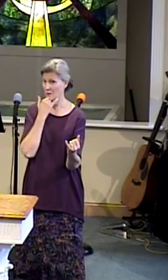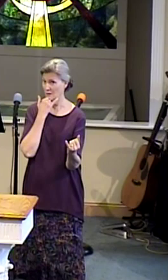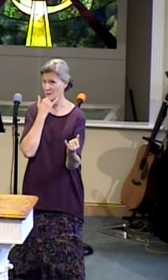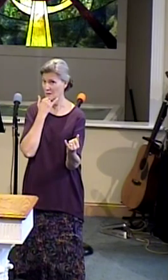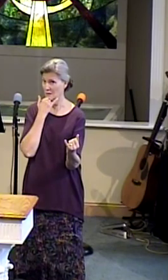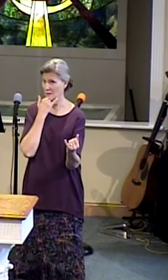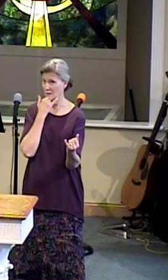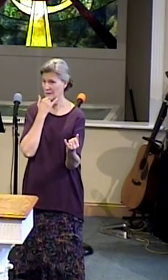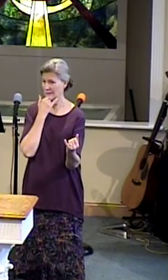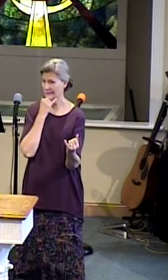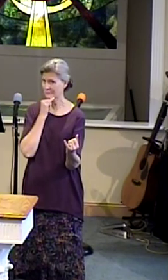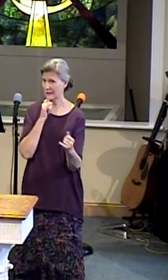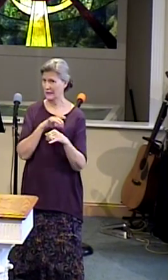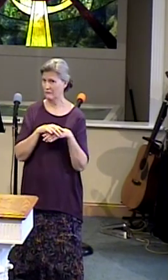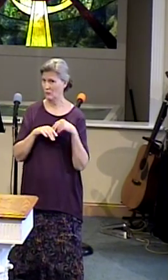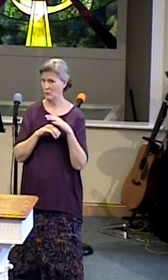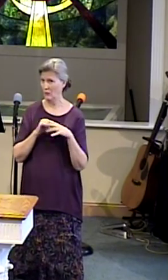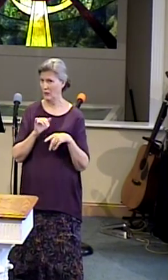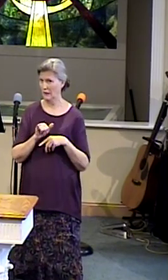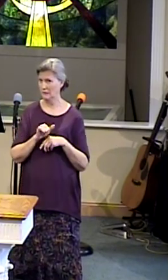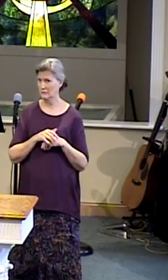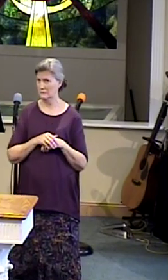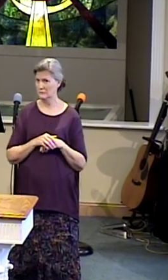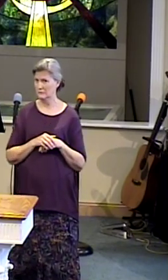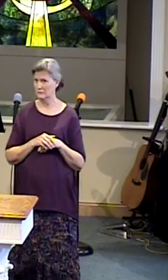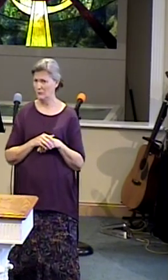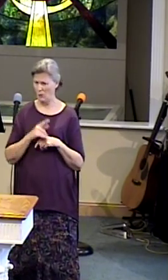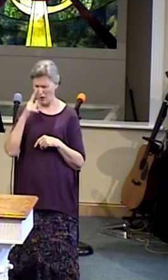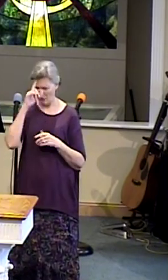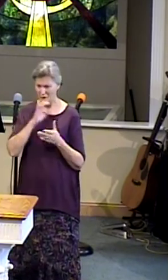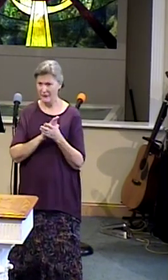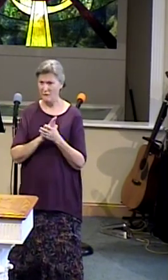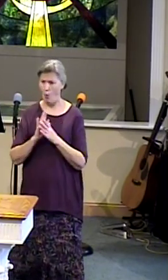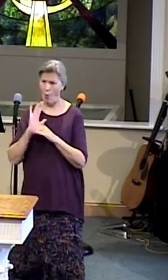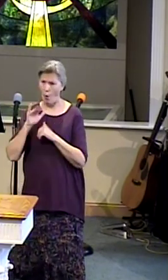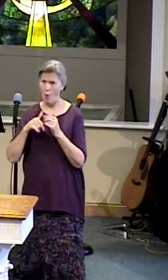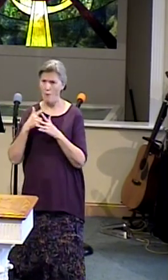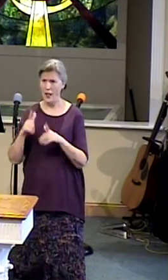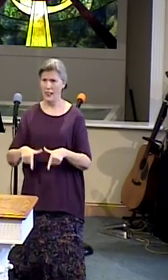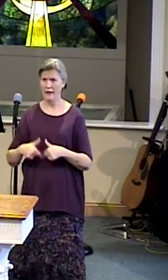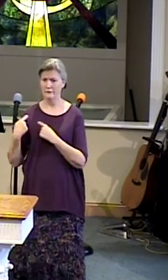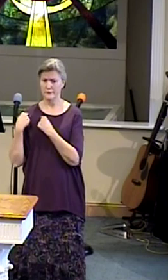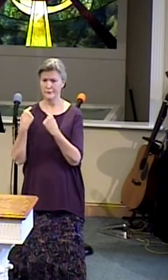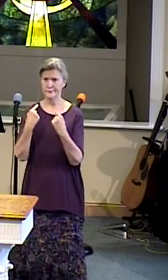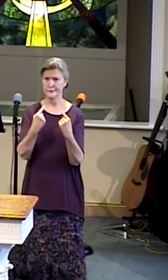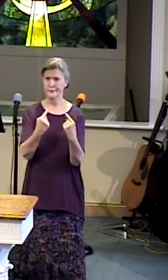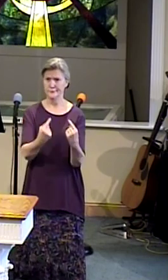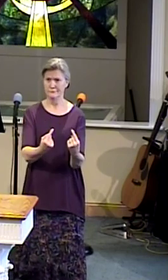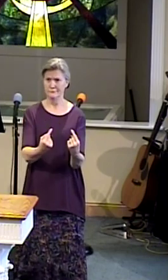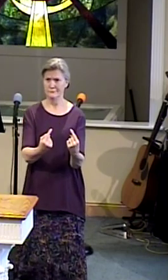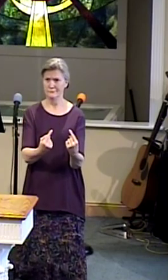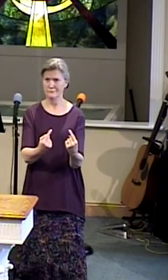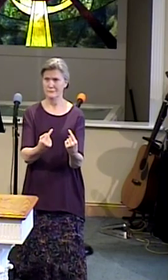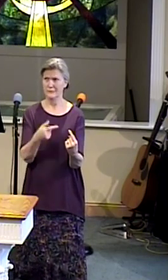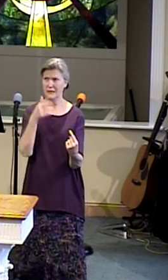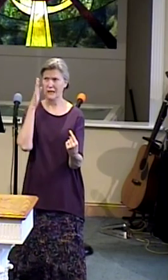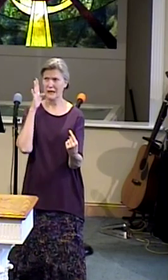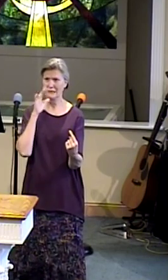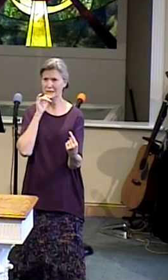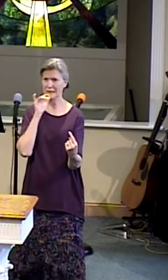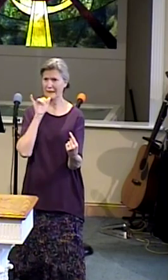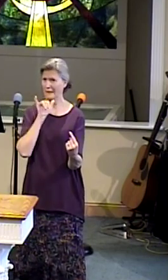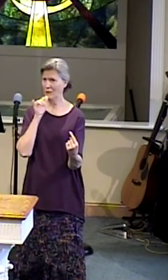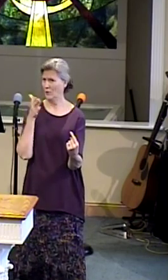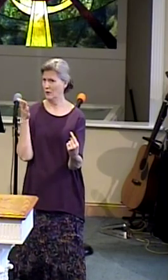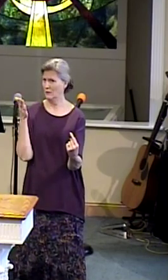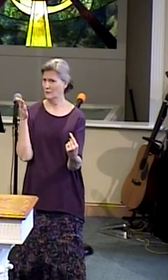I'm a little uncomfortable with that. That what I've believed all my life, you're asking me to change my concept of God?